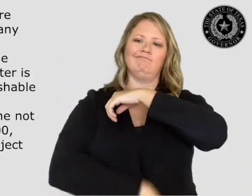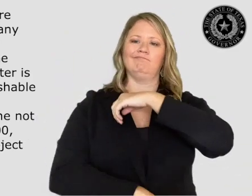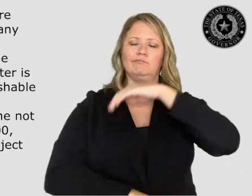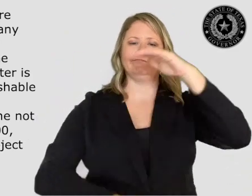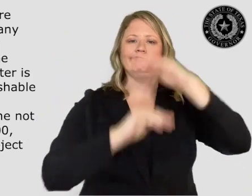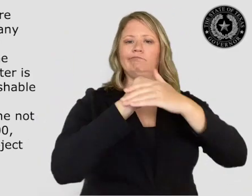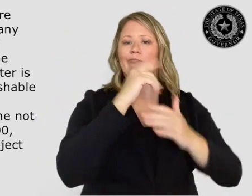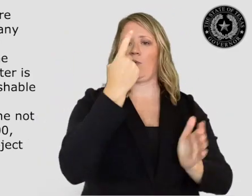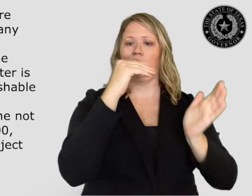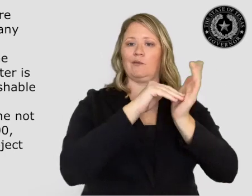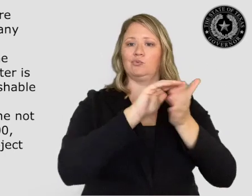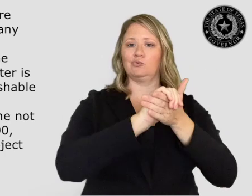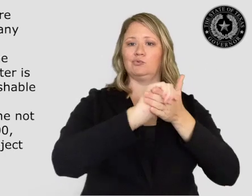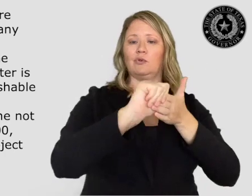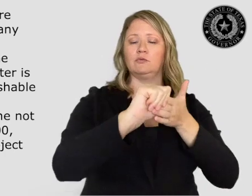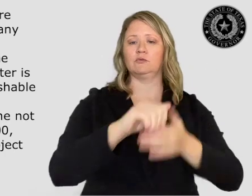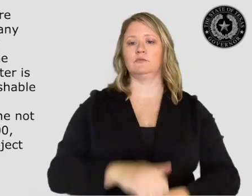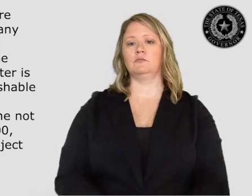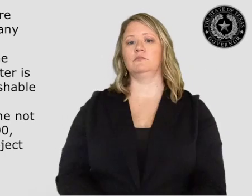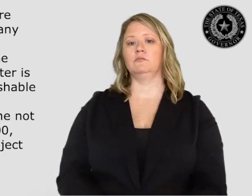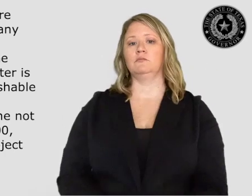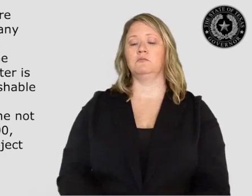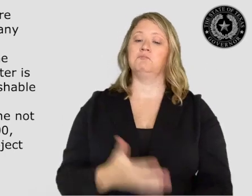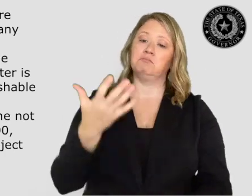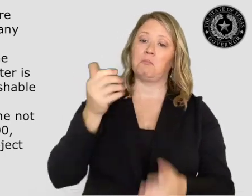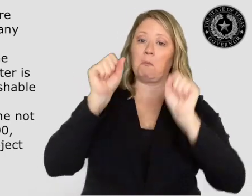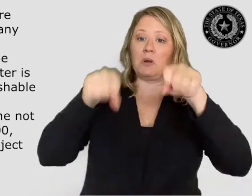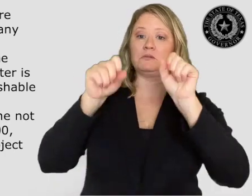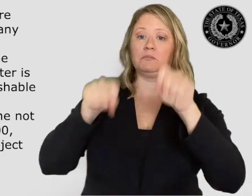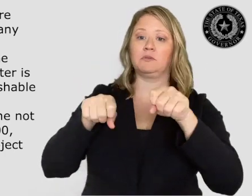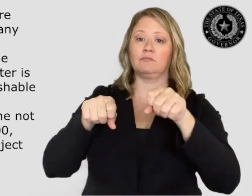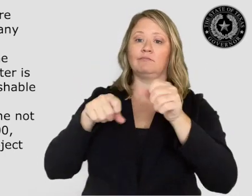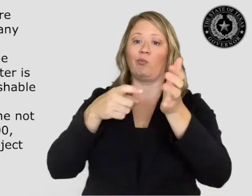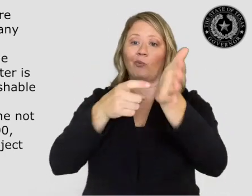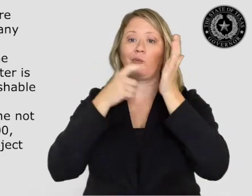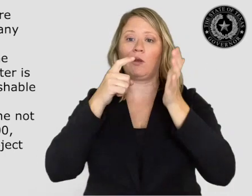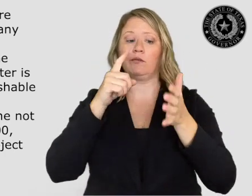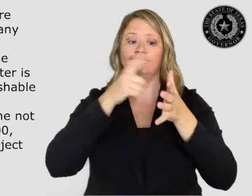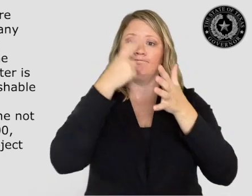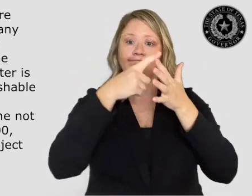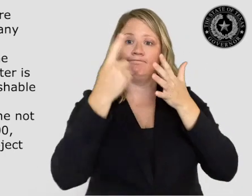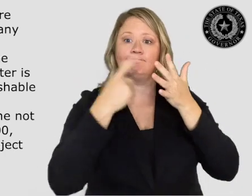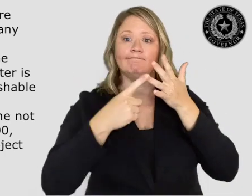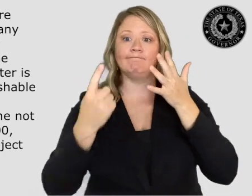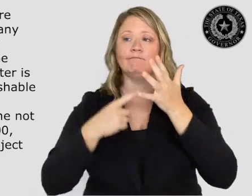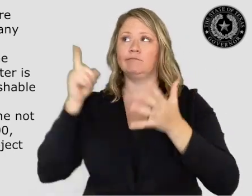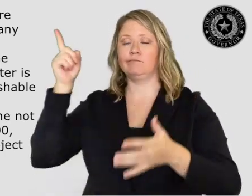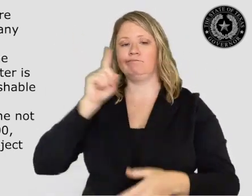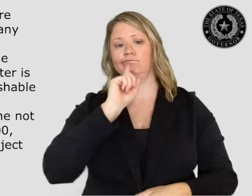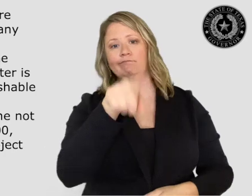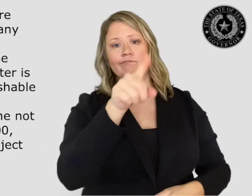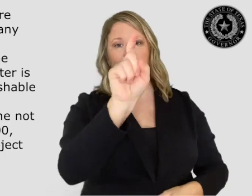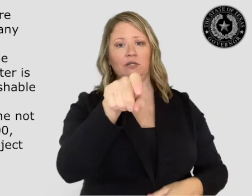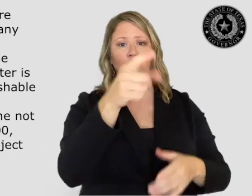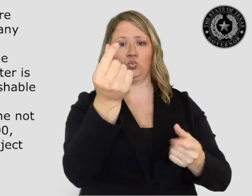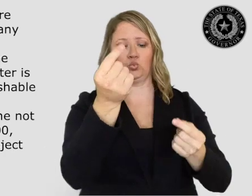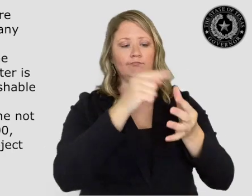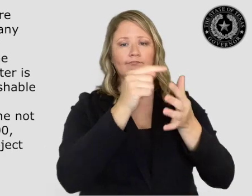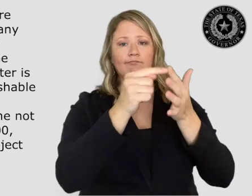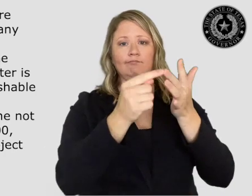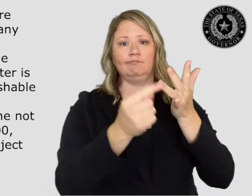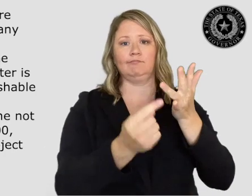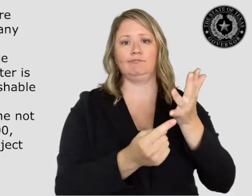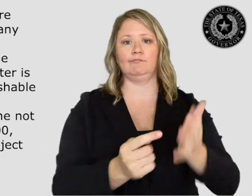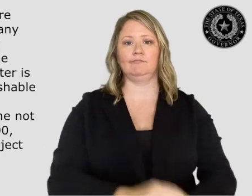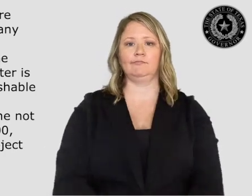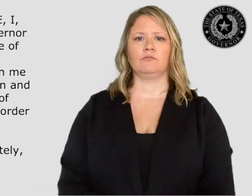Section 418.173 by a fine not to exceed $1,000 and may be subject to regulatory